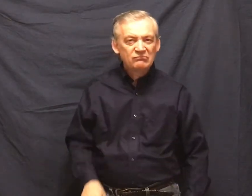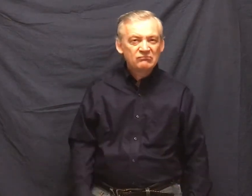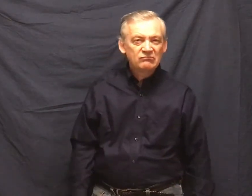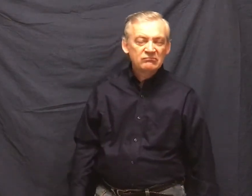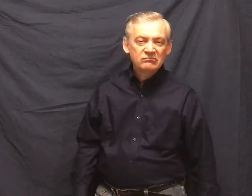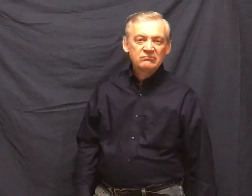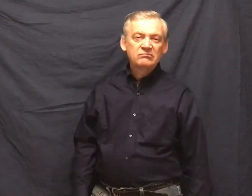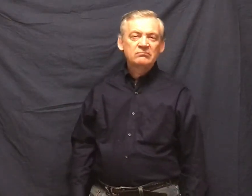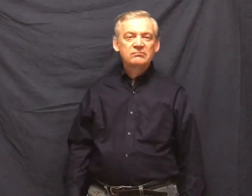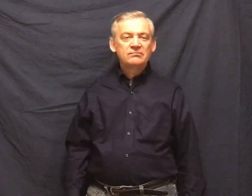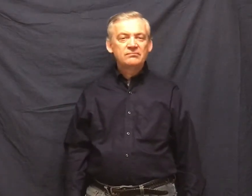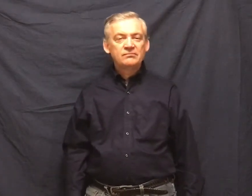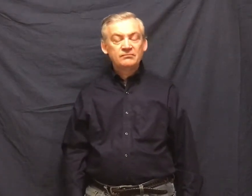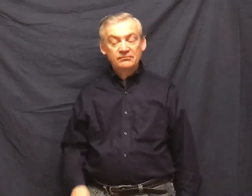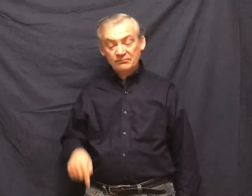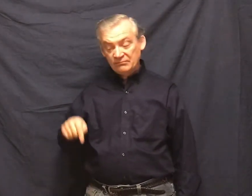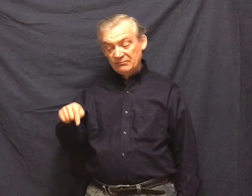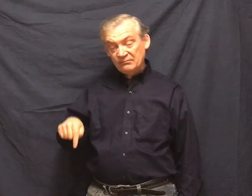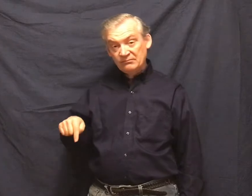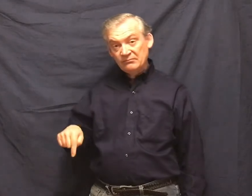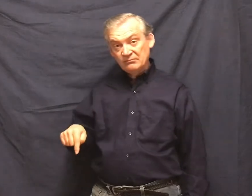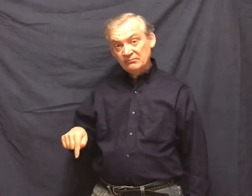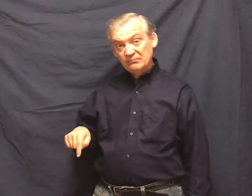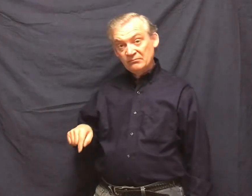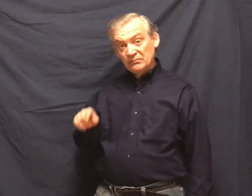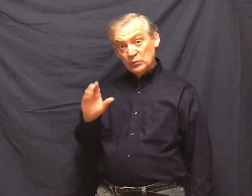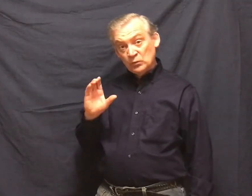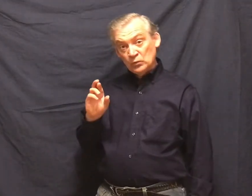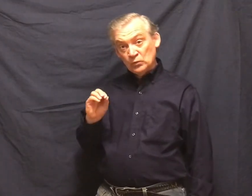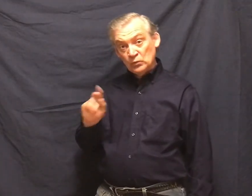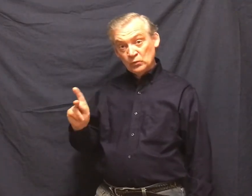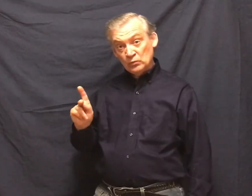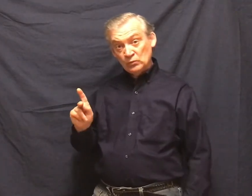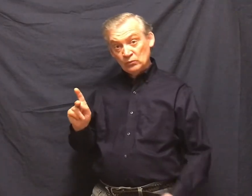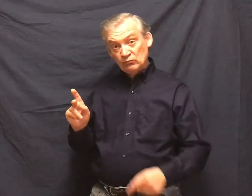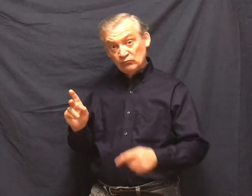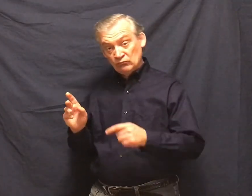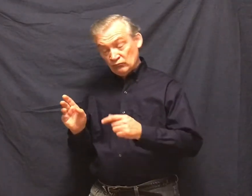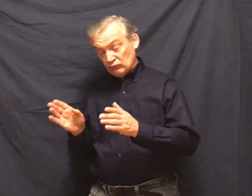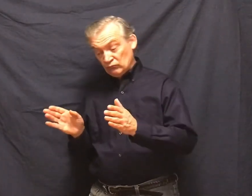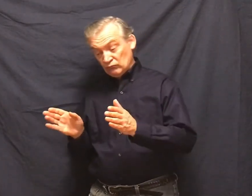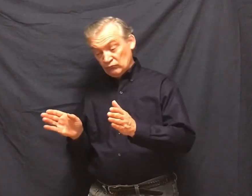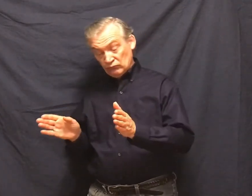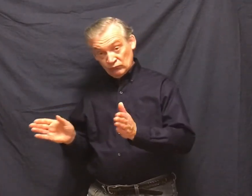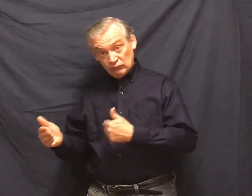In the stable buck's room, a small electric globe threw a meager yellow light.